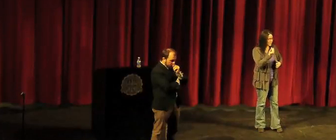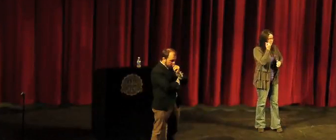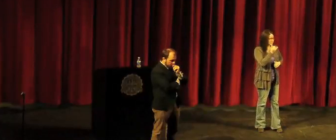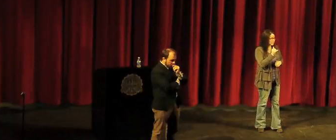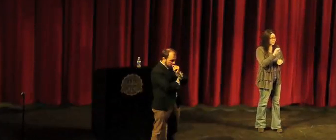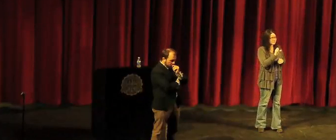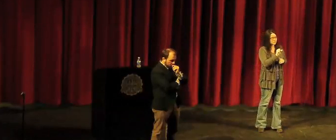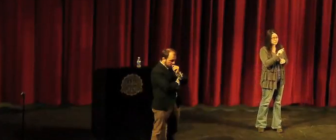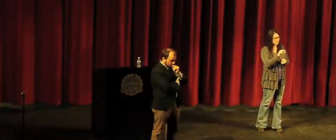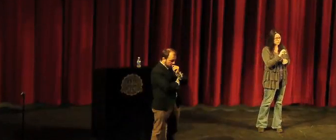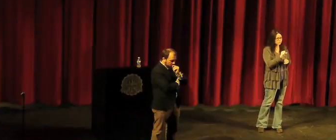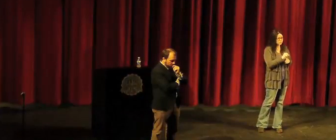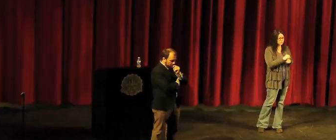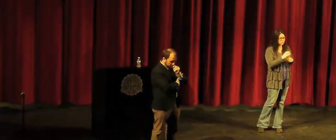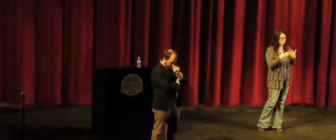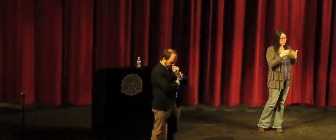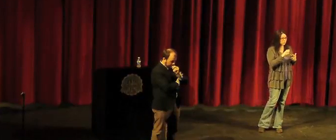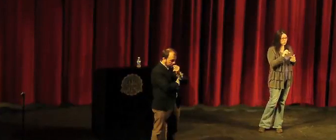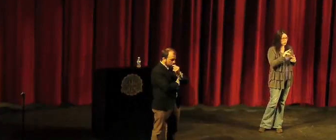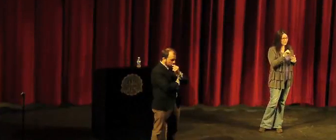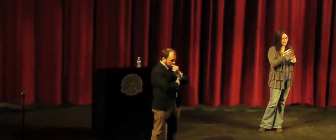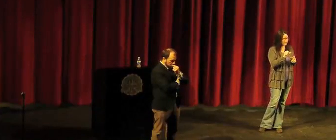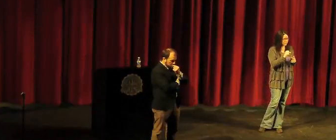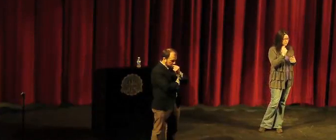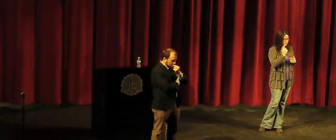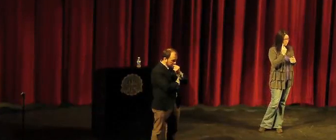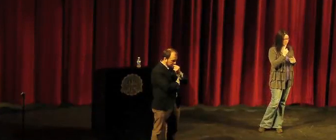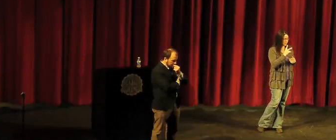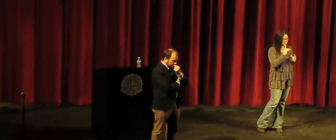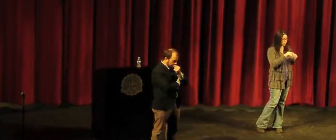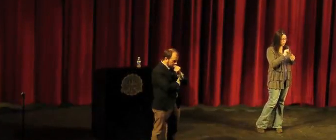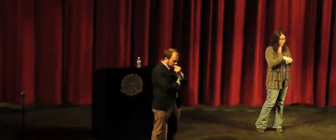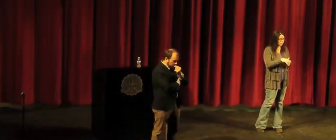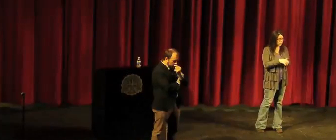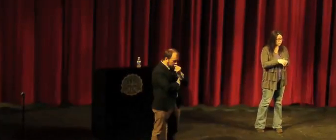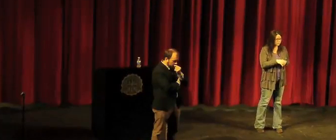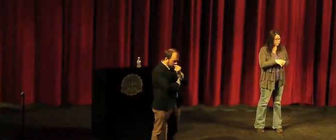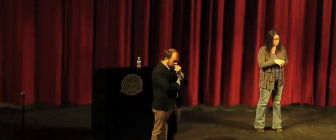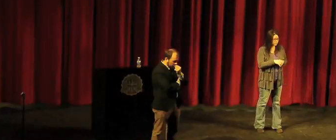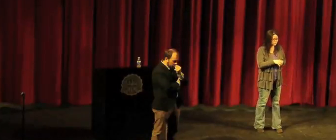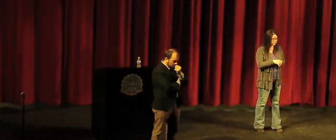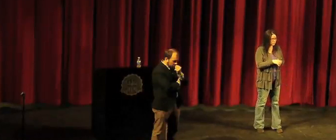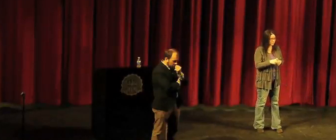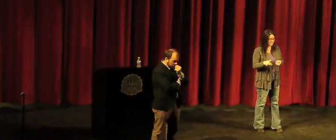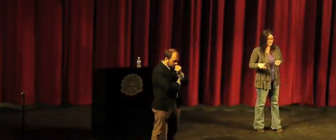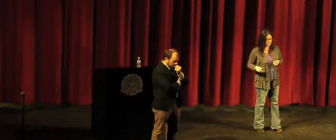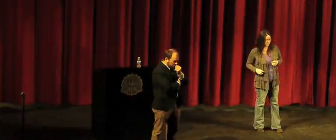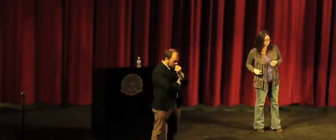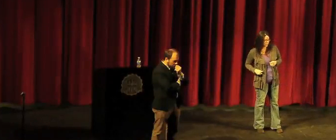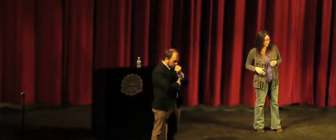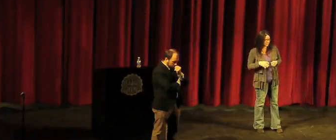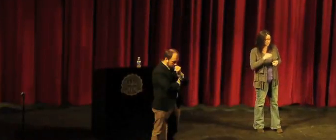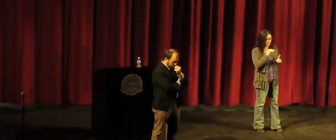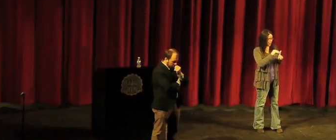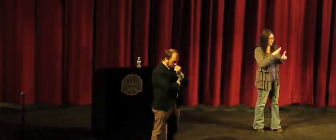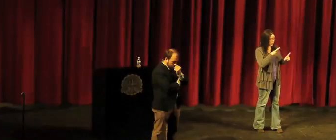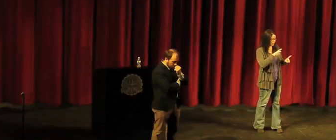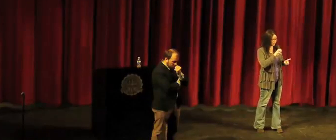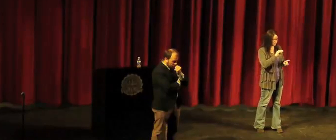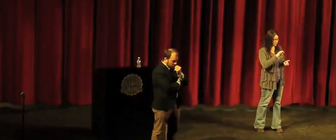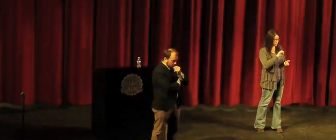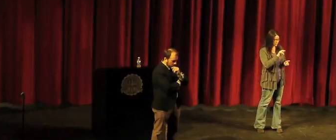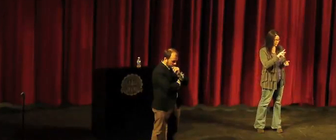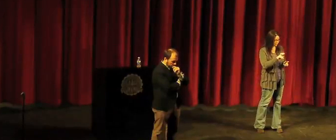C.S. Lewis brought up, and Cornelius Plantinga has touched on this, of this idea of subjective and objective sins. That can do something